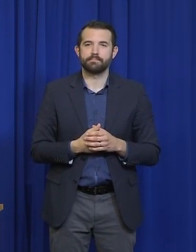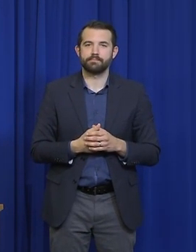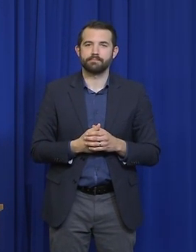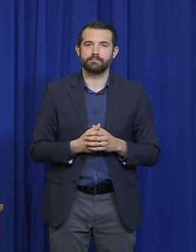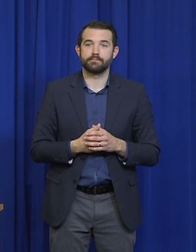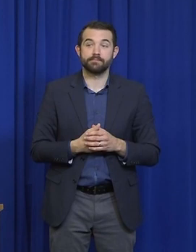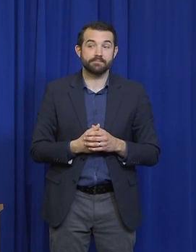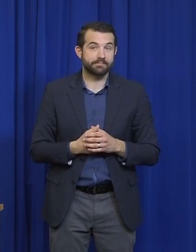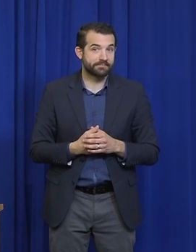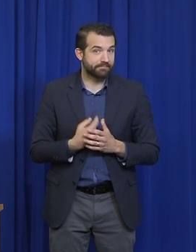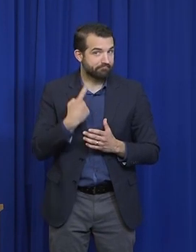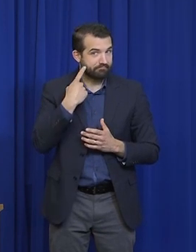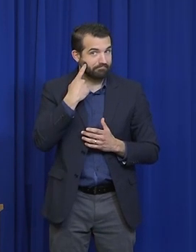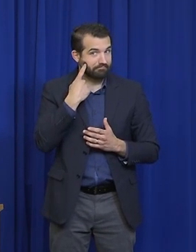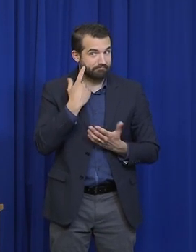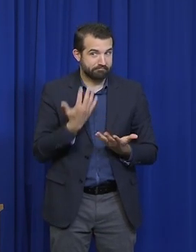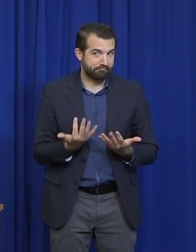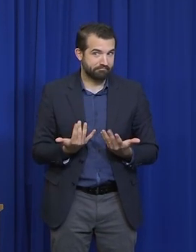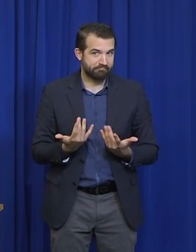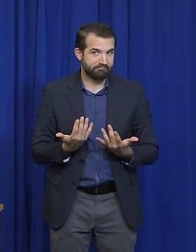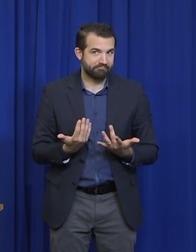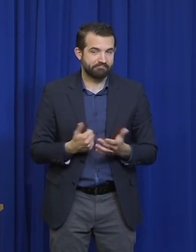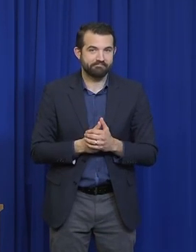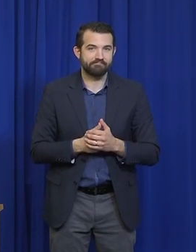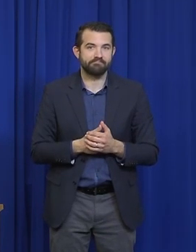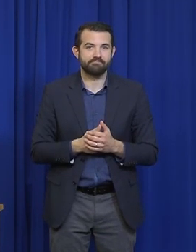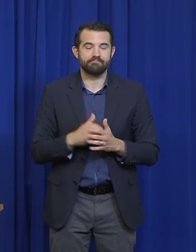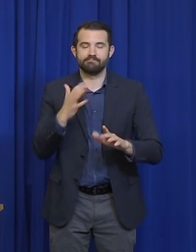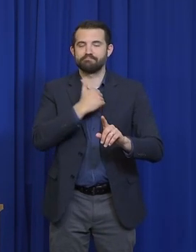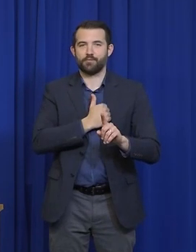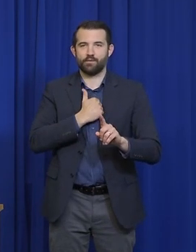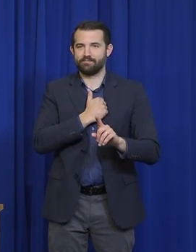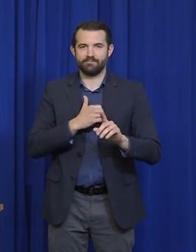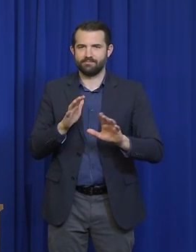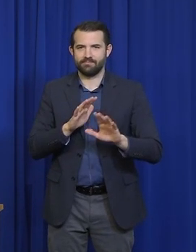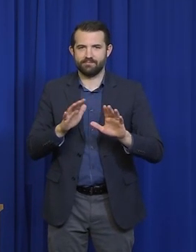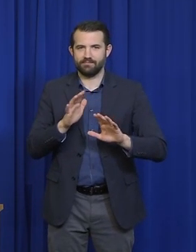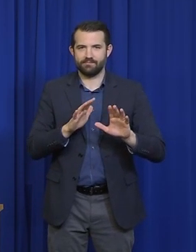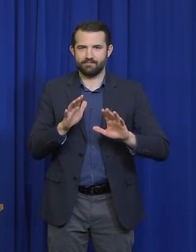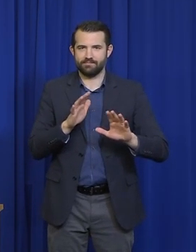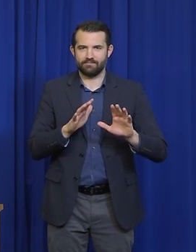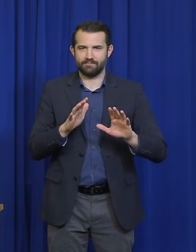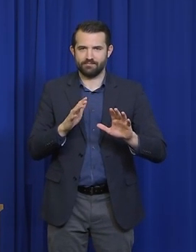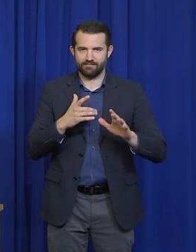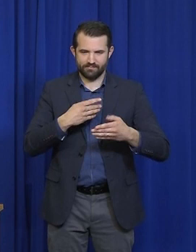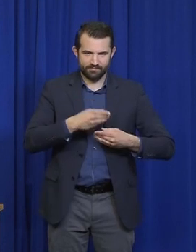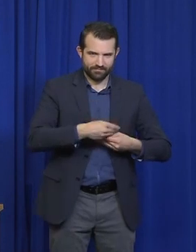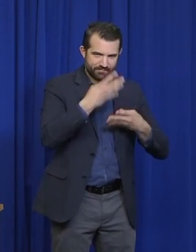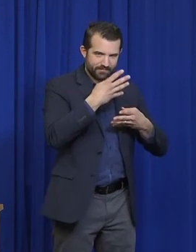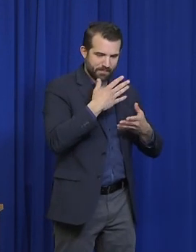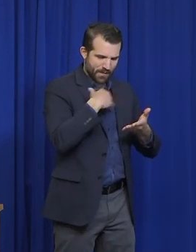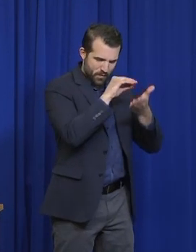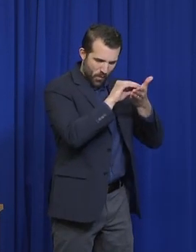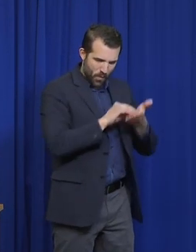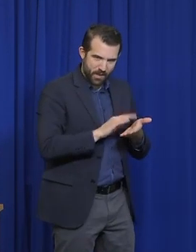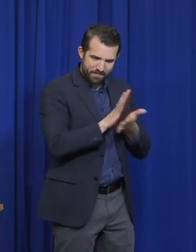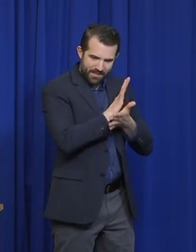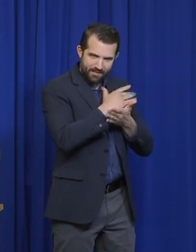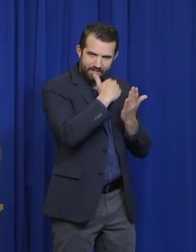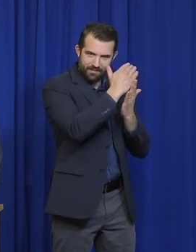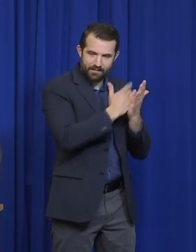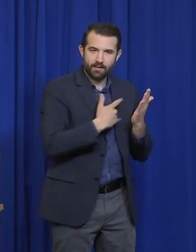did your life fill go for it sorry about that had to call up my notes here a question for each of you of course